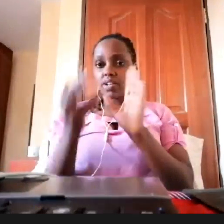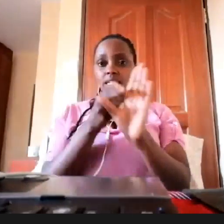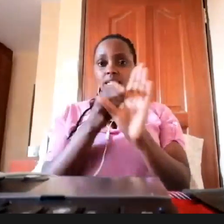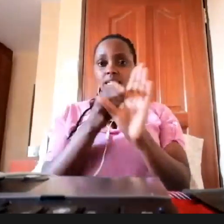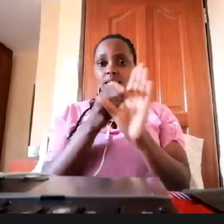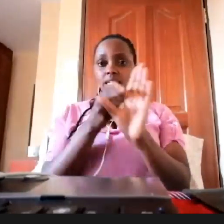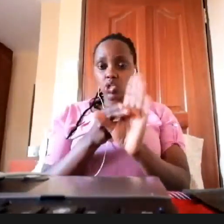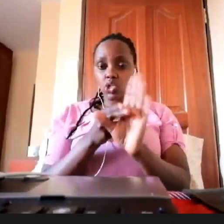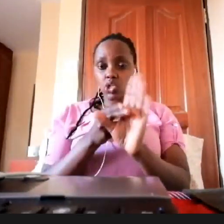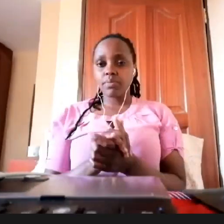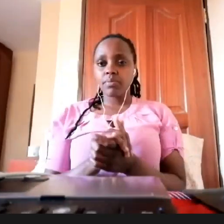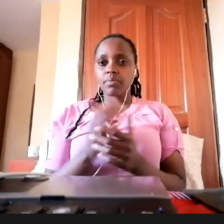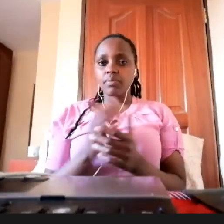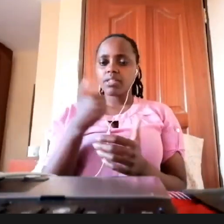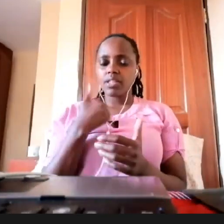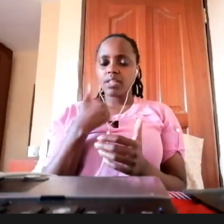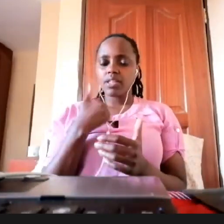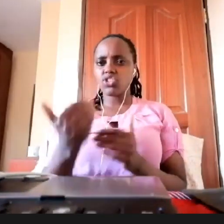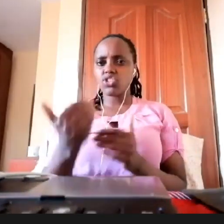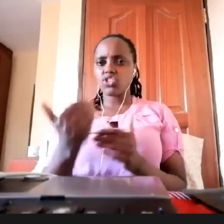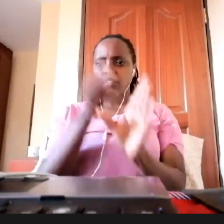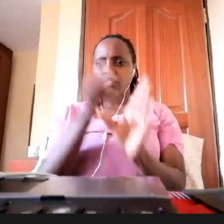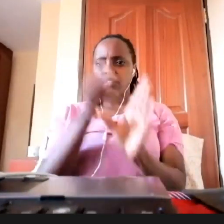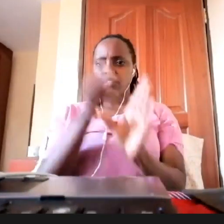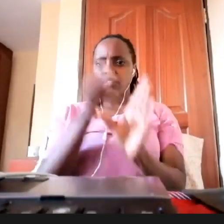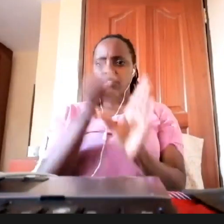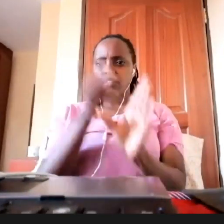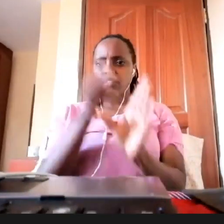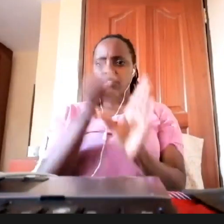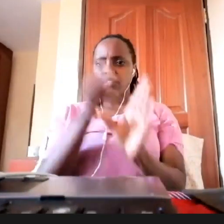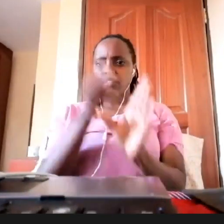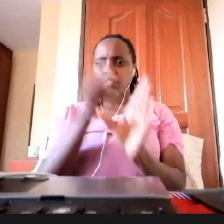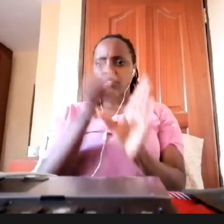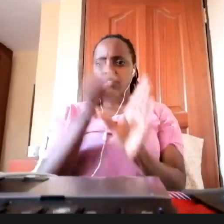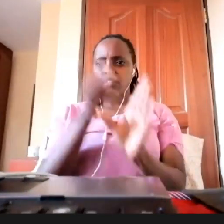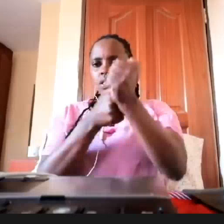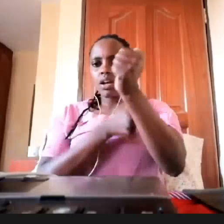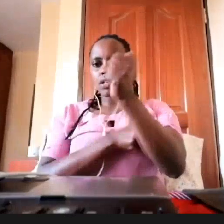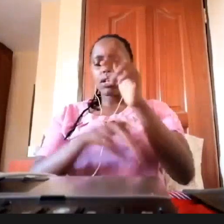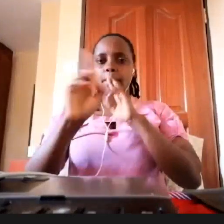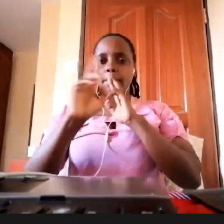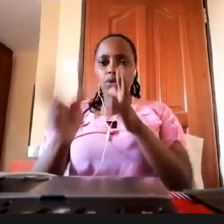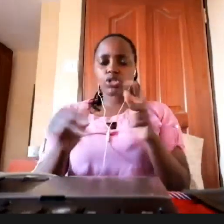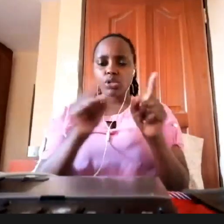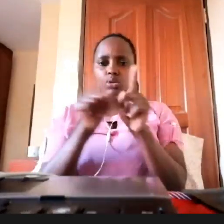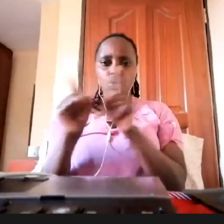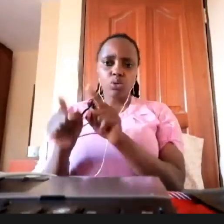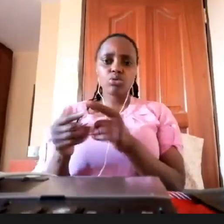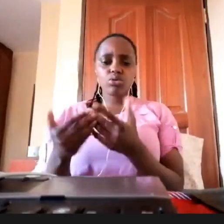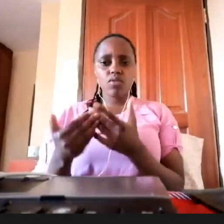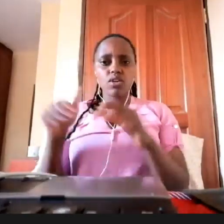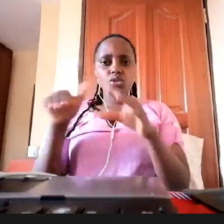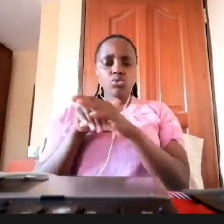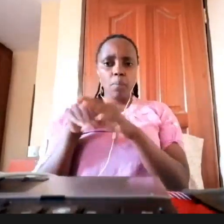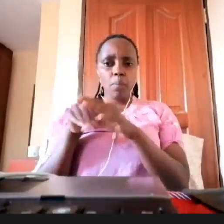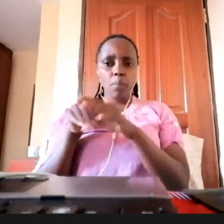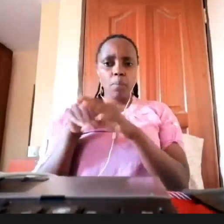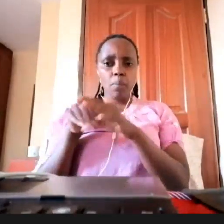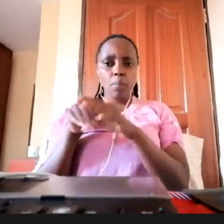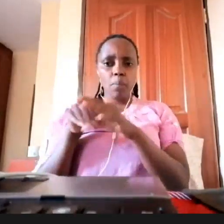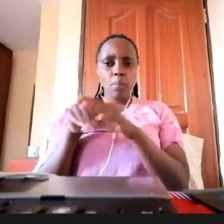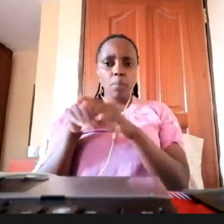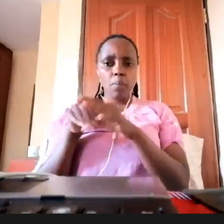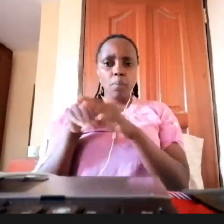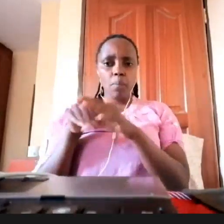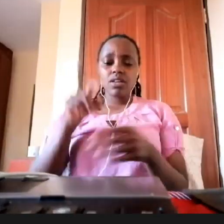to enhance child participation within the work of the committee, which includes complementary reports, and of course to member states. So when